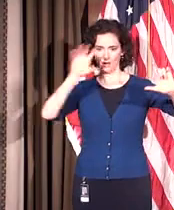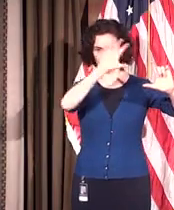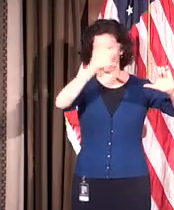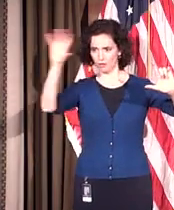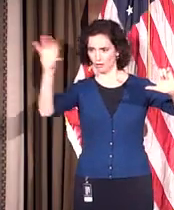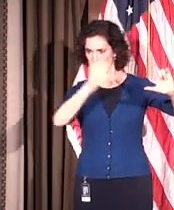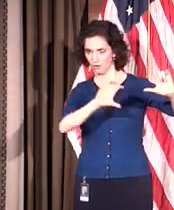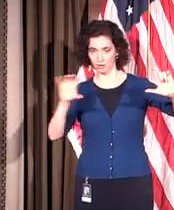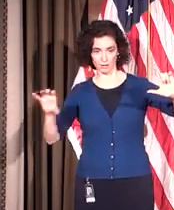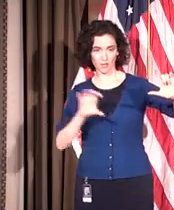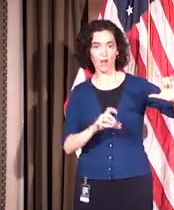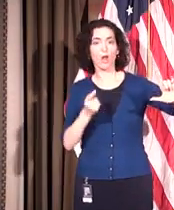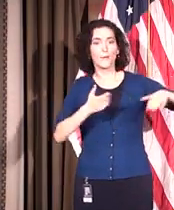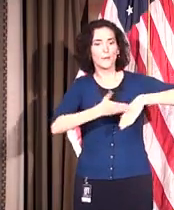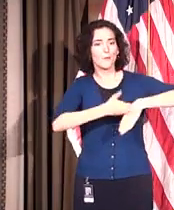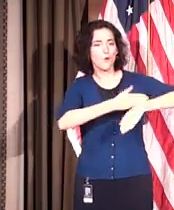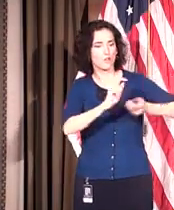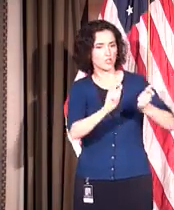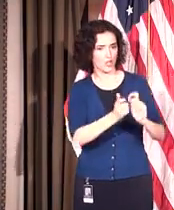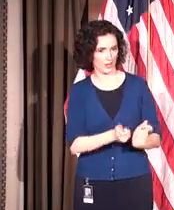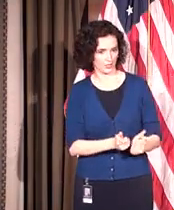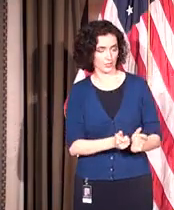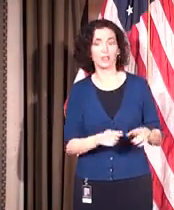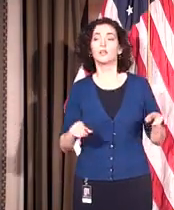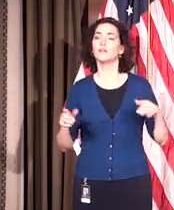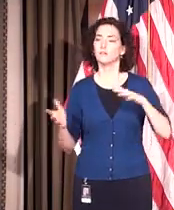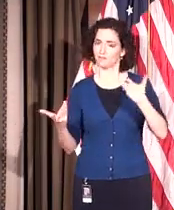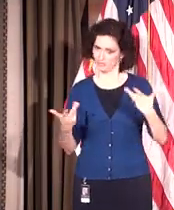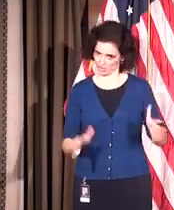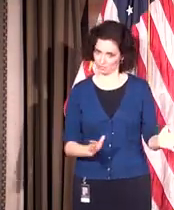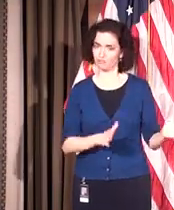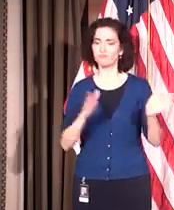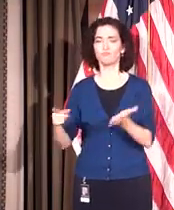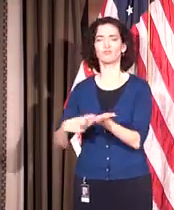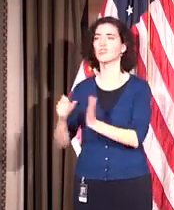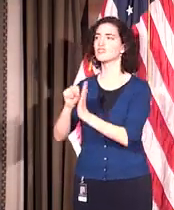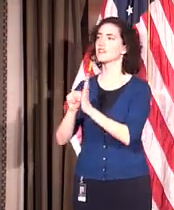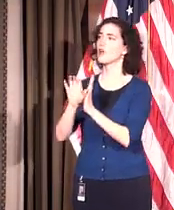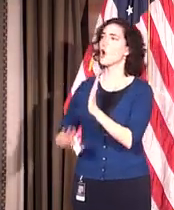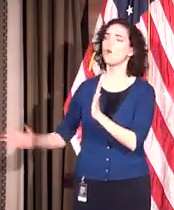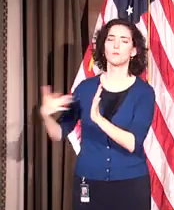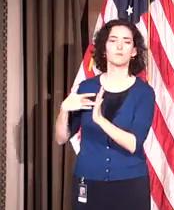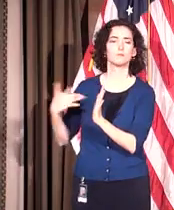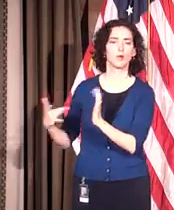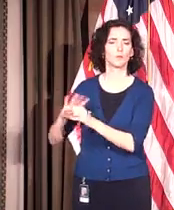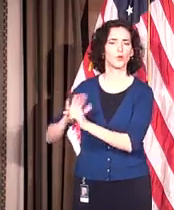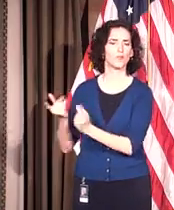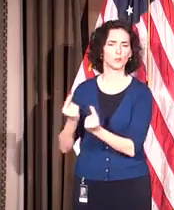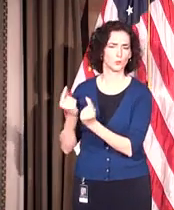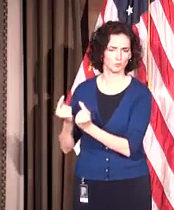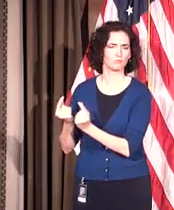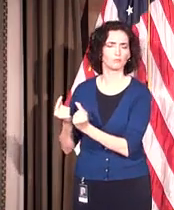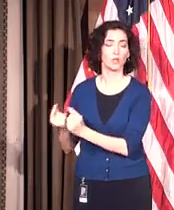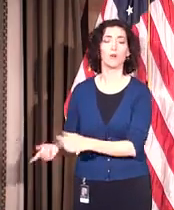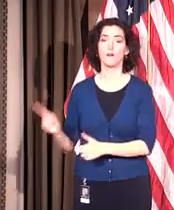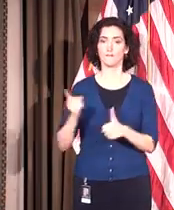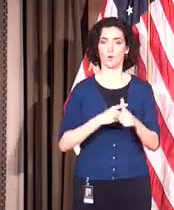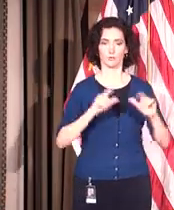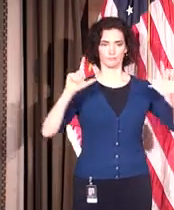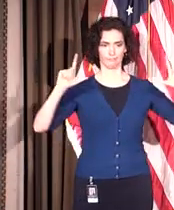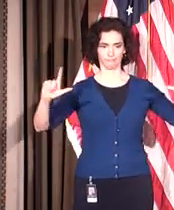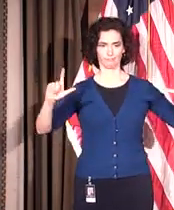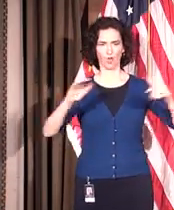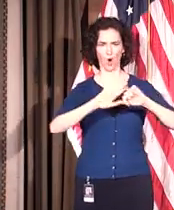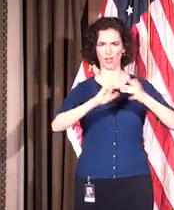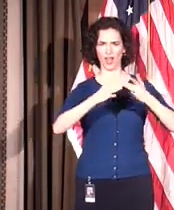broadly about what we see going on across the state in terms of COVID. So as of today's dashboard update at noon, we added a couple